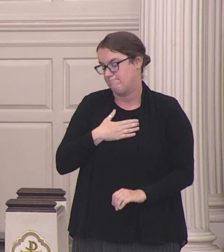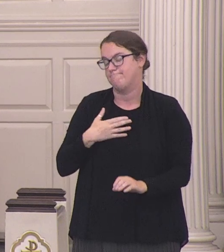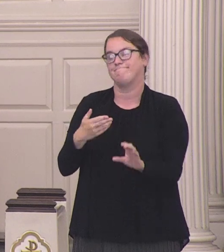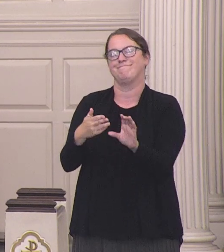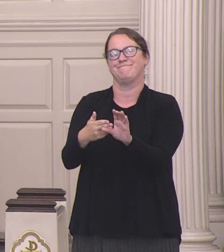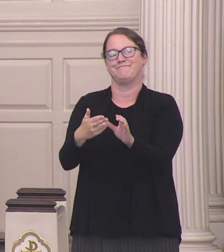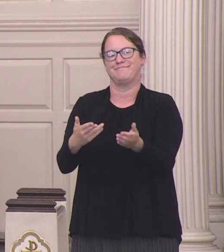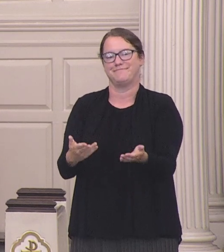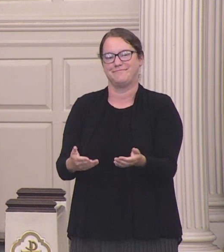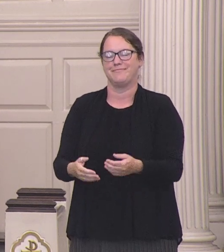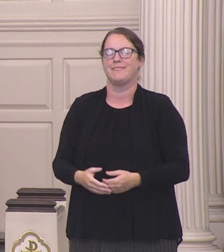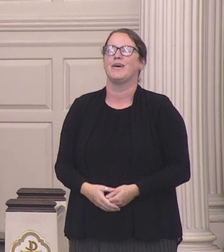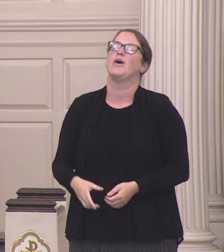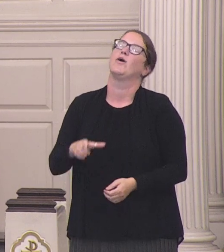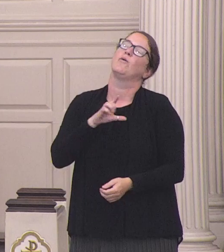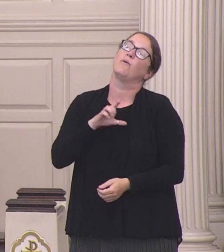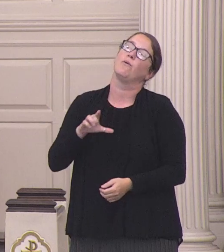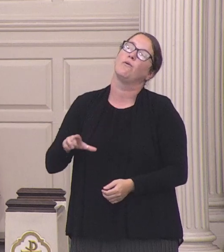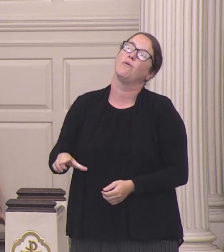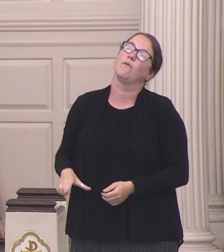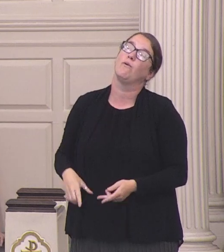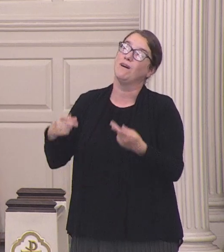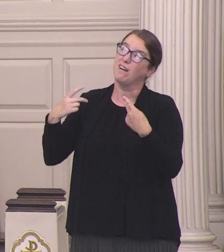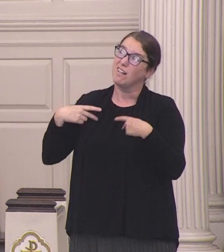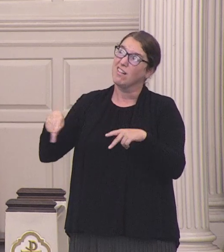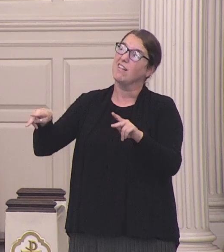Lord, let us see your